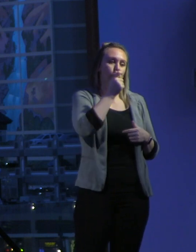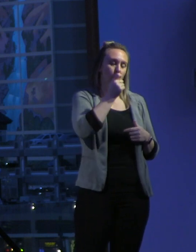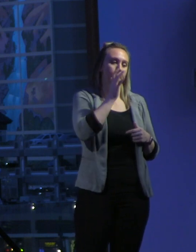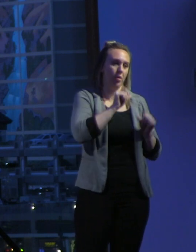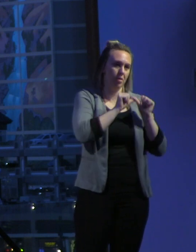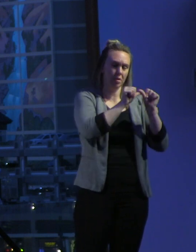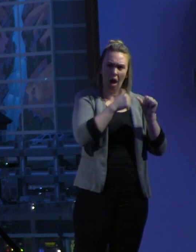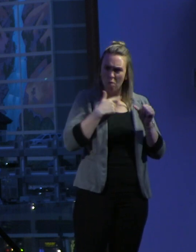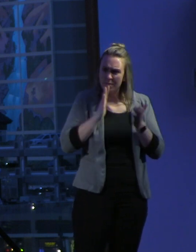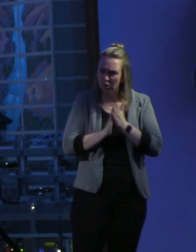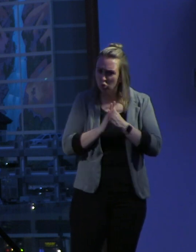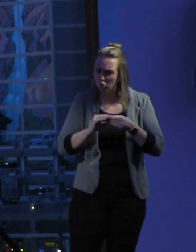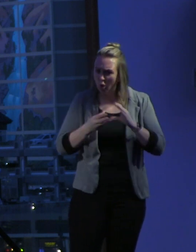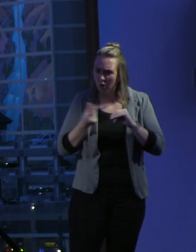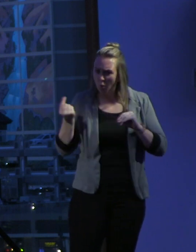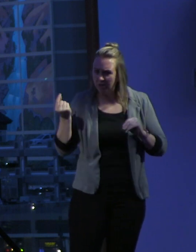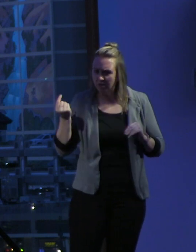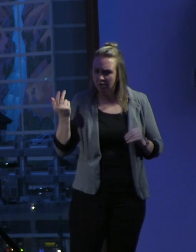subscriber?